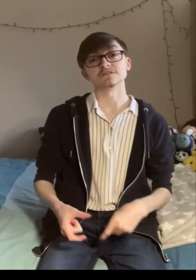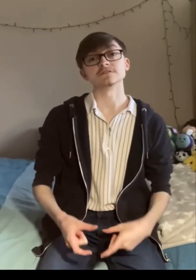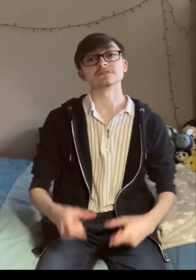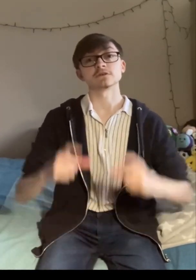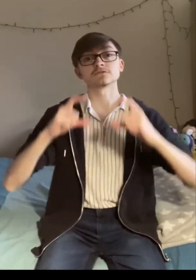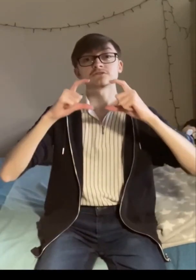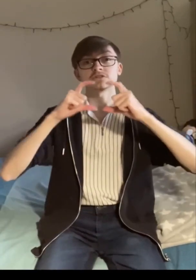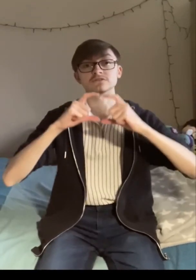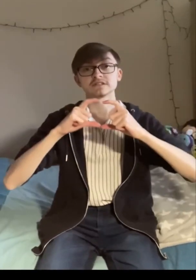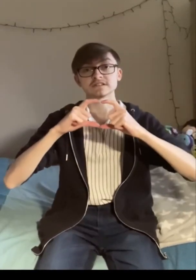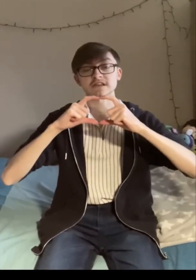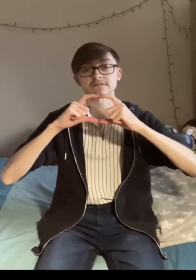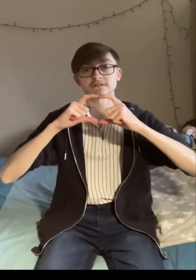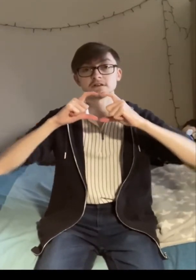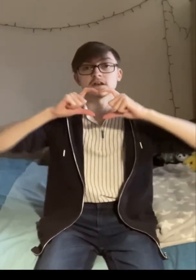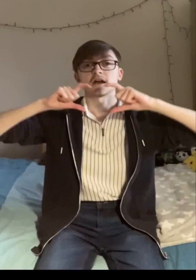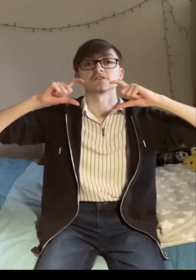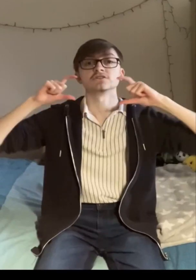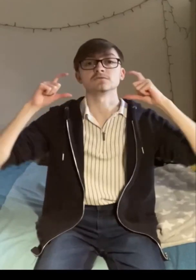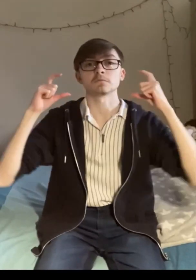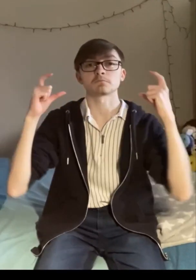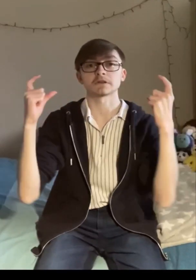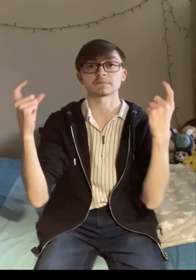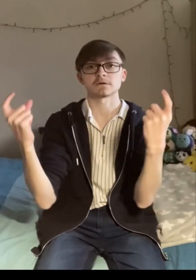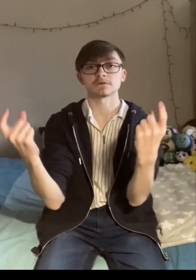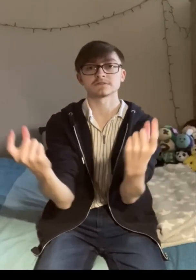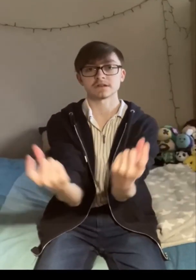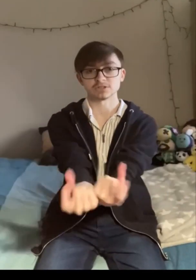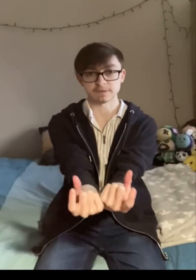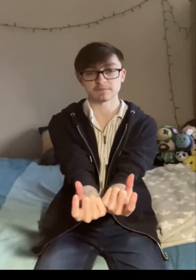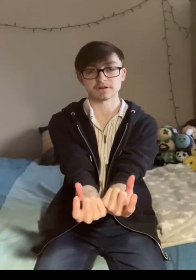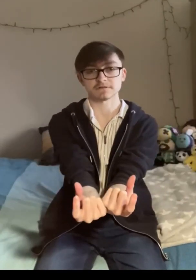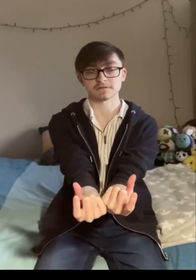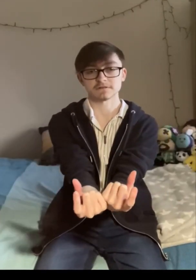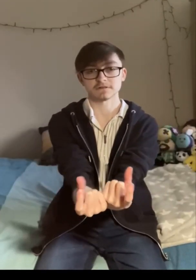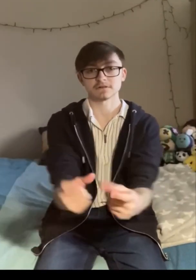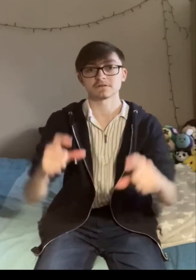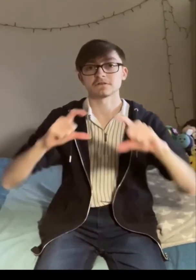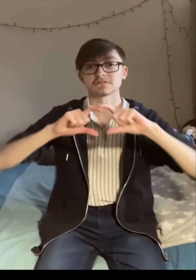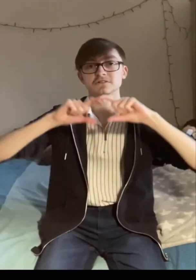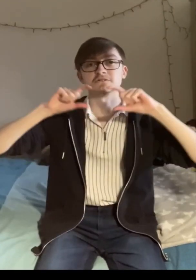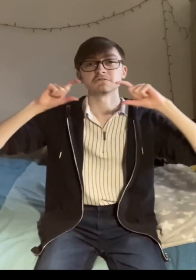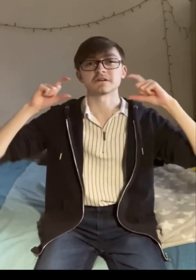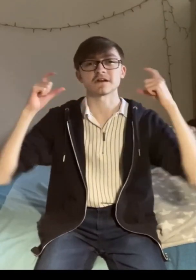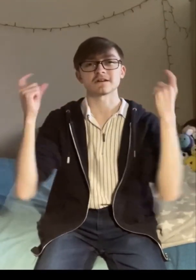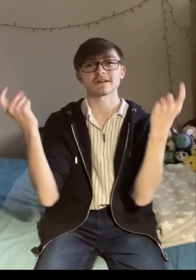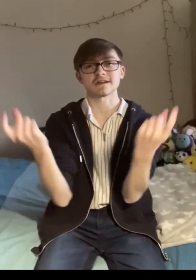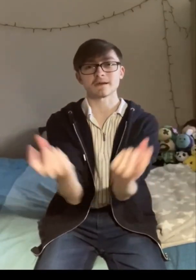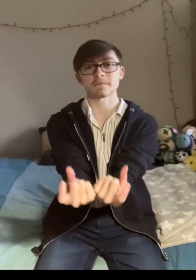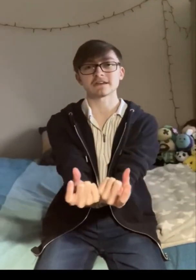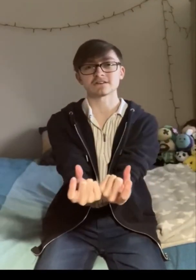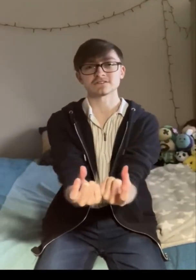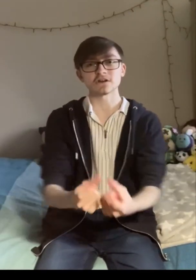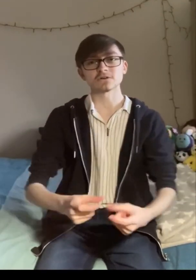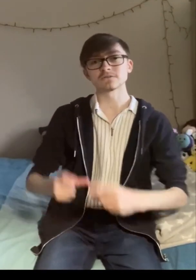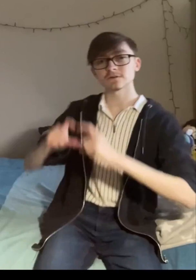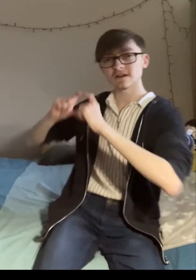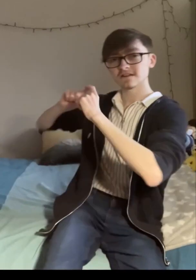what you do is you hold two C's together and you bring them outwards and you spin them around. So they're kind of like making a circle in a way.